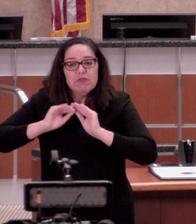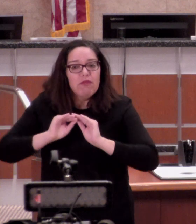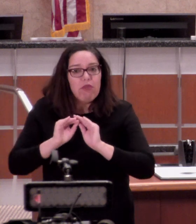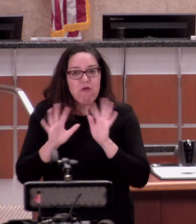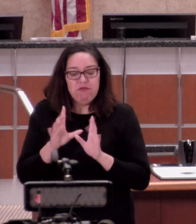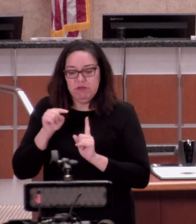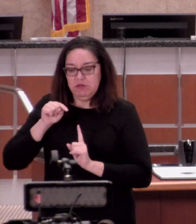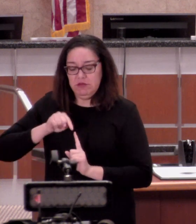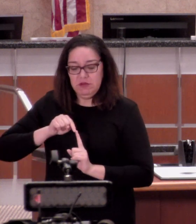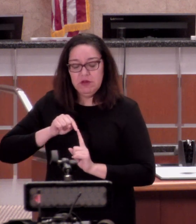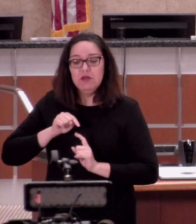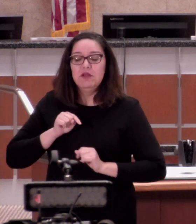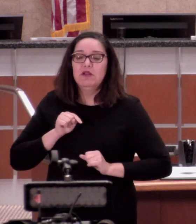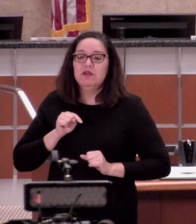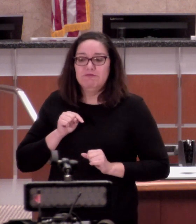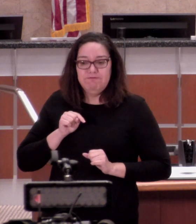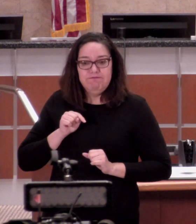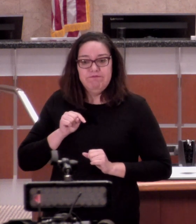it's an ongoing